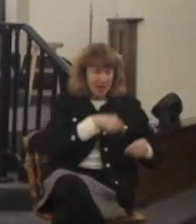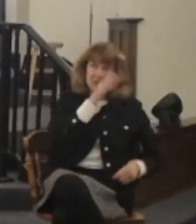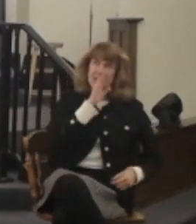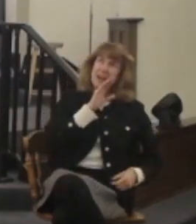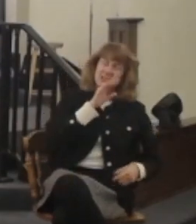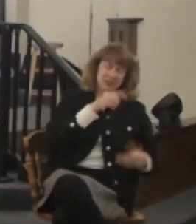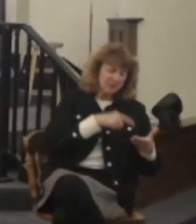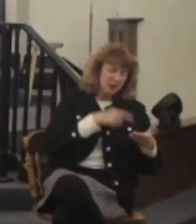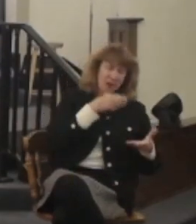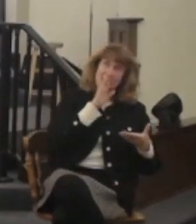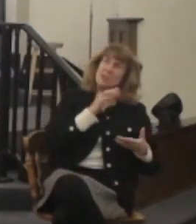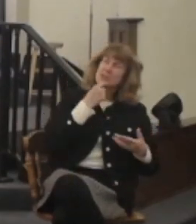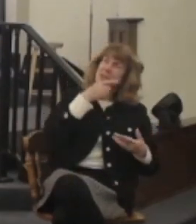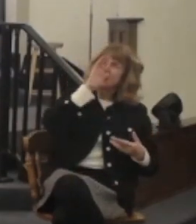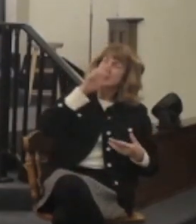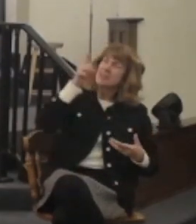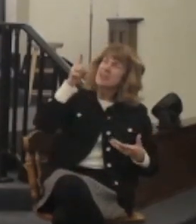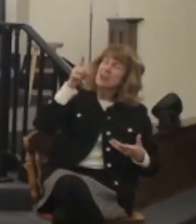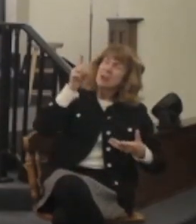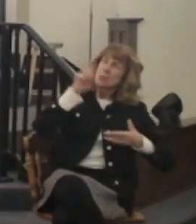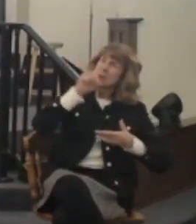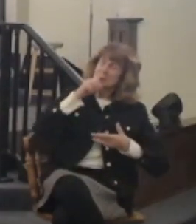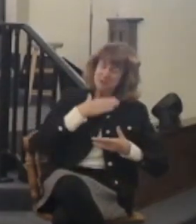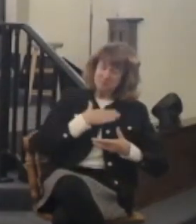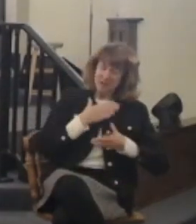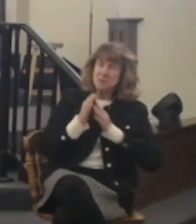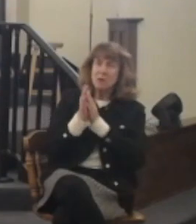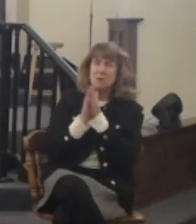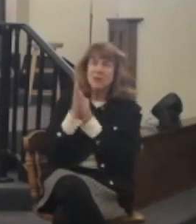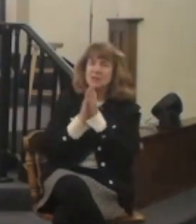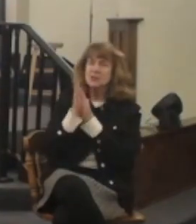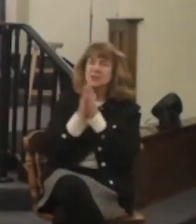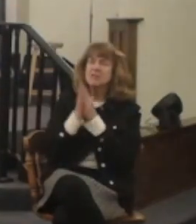That ought to tell you where that motivation's coming from.